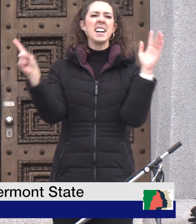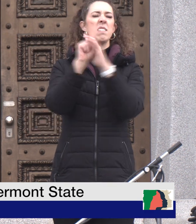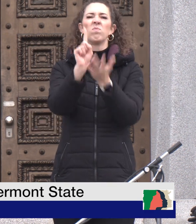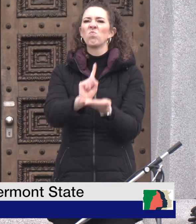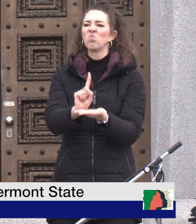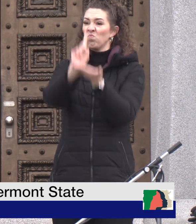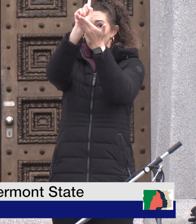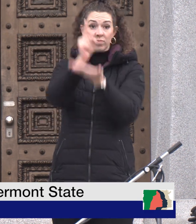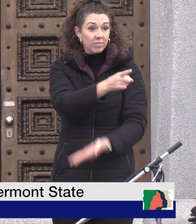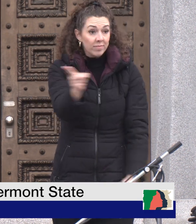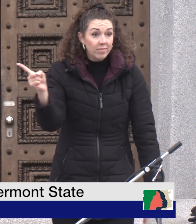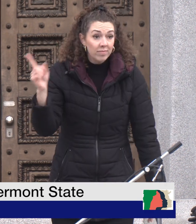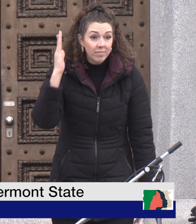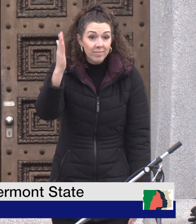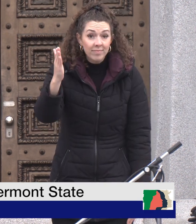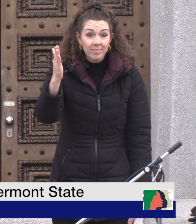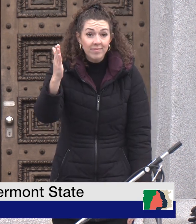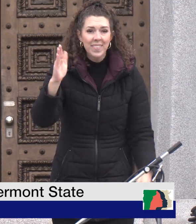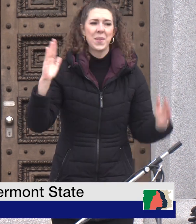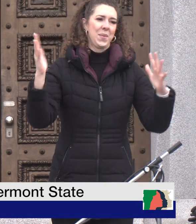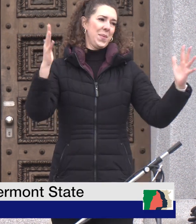them?